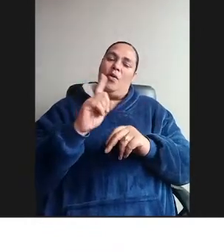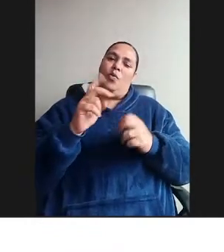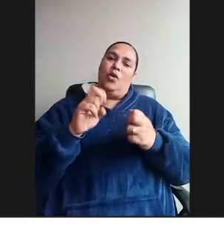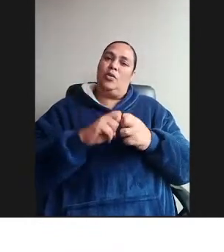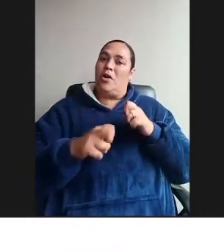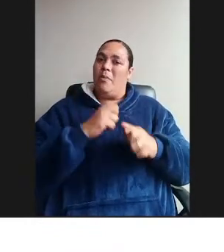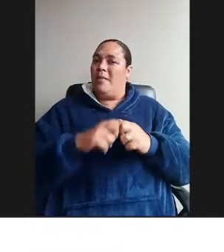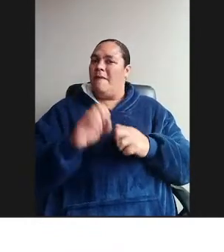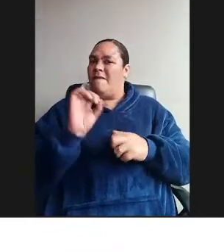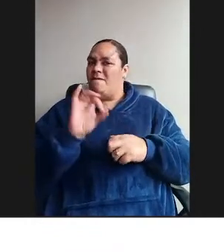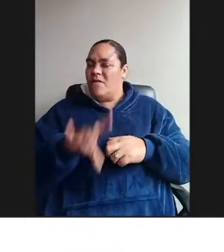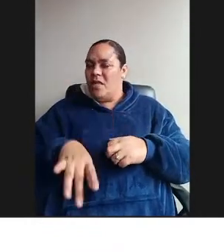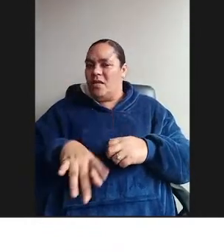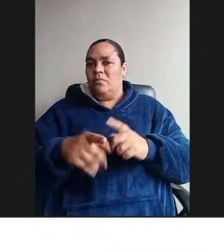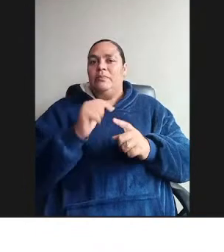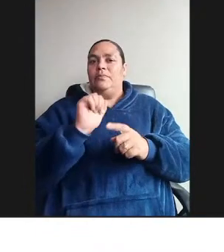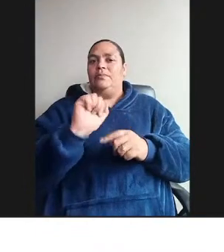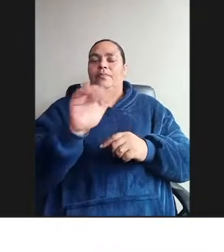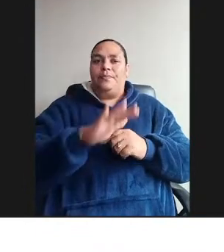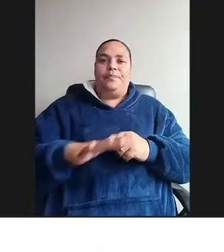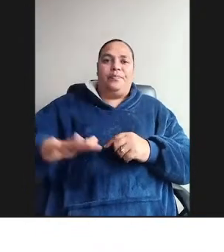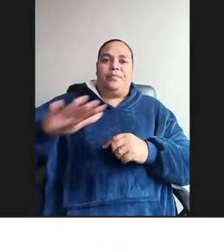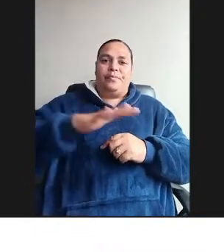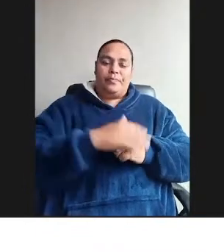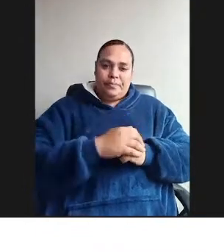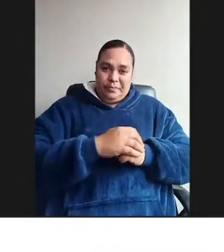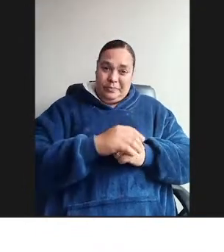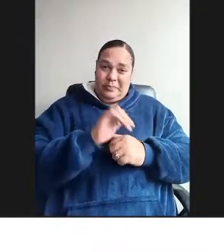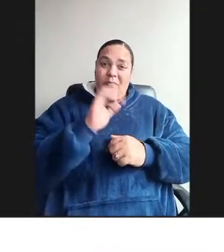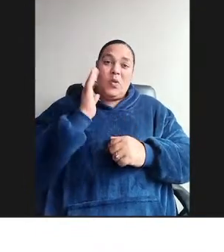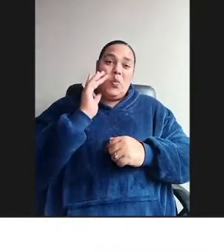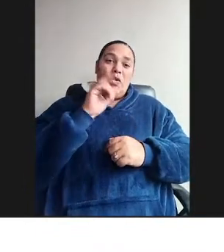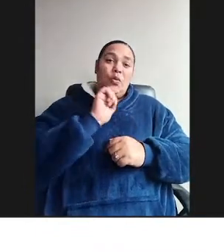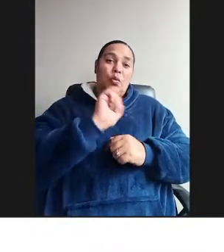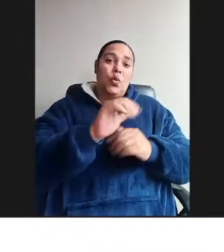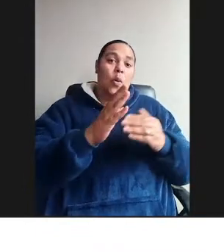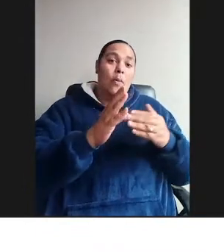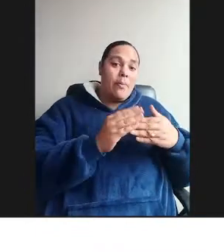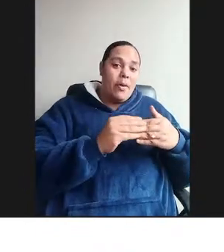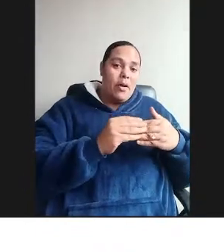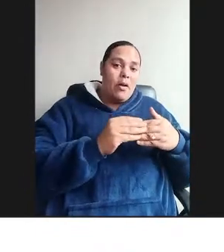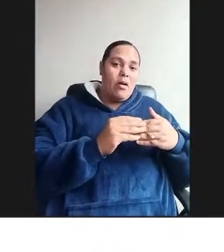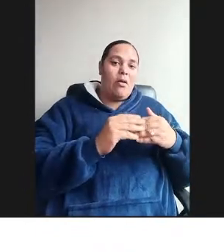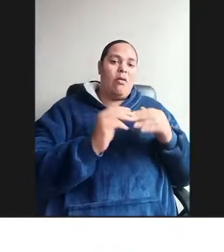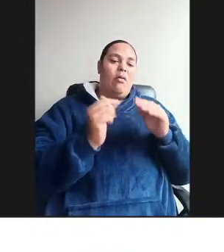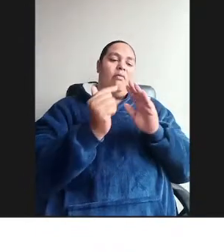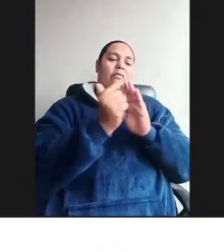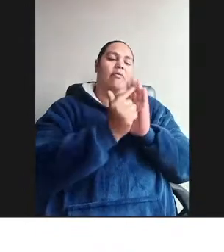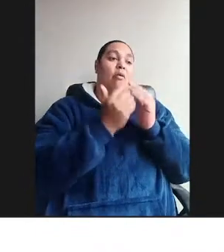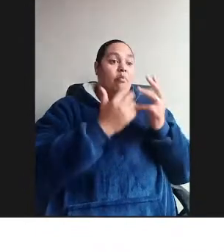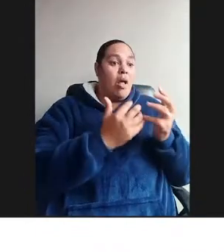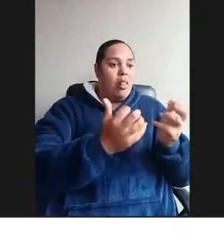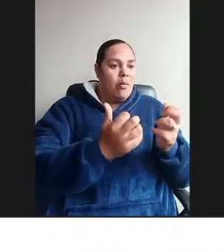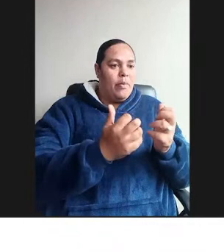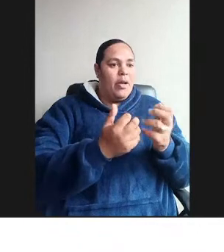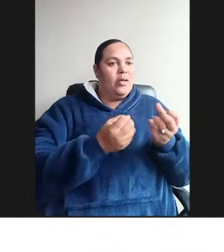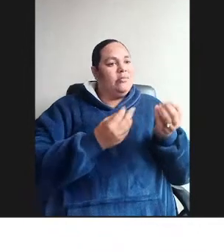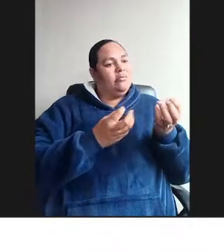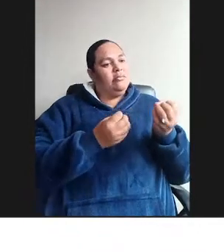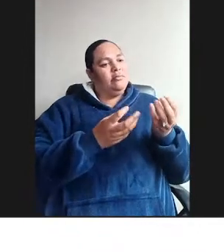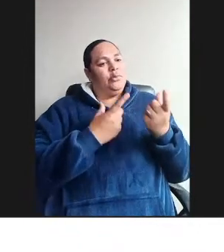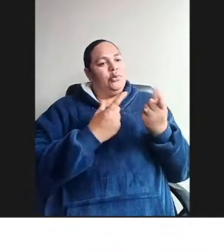from those areas, using the members of the legislature to do that? Is there